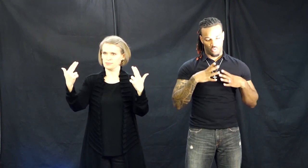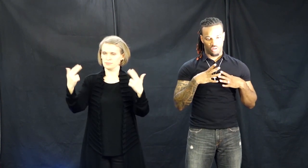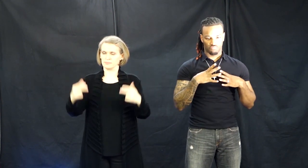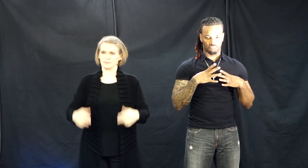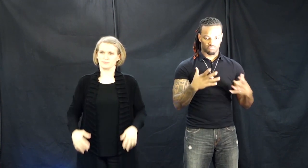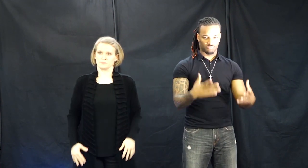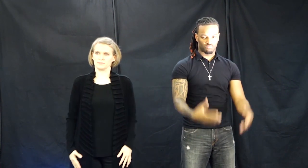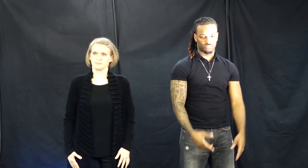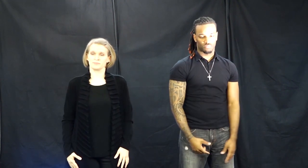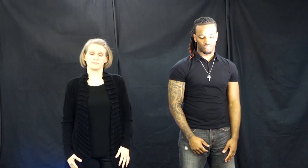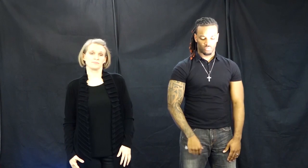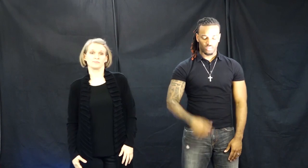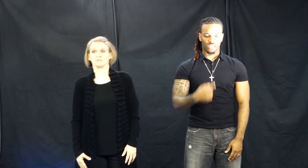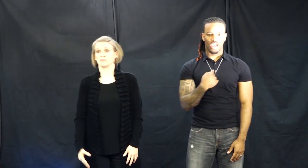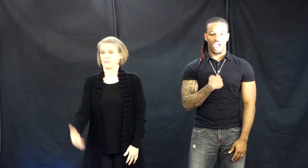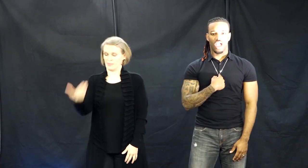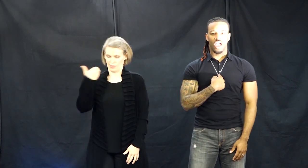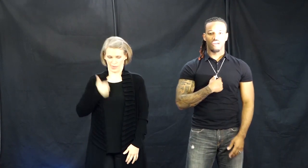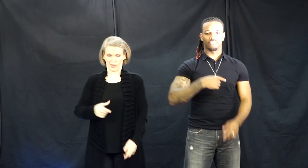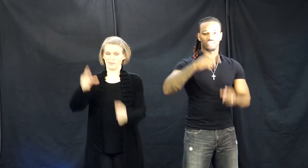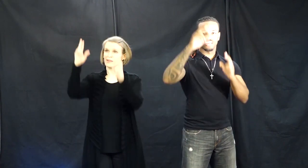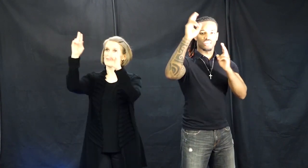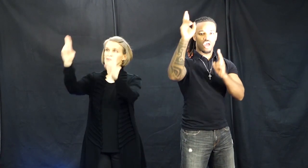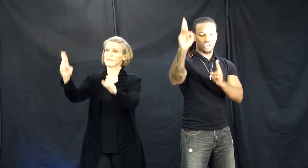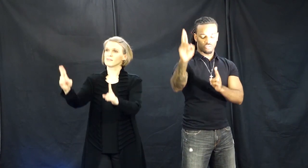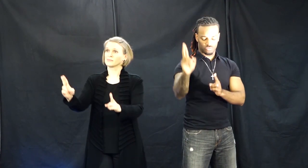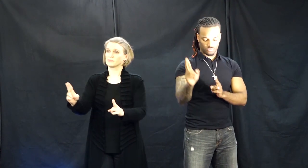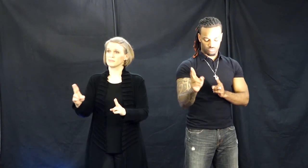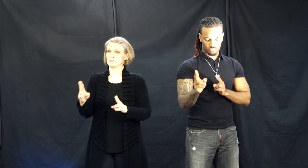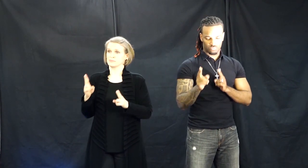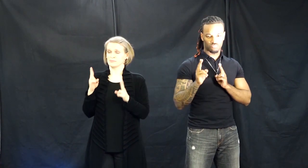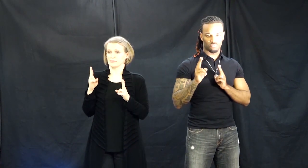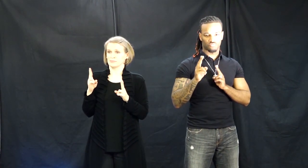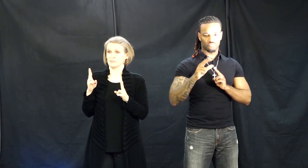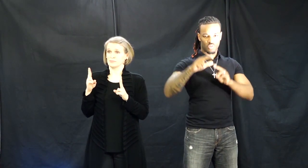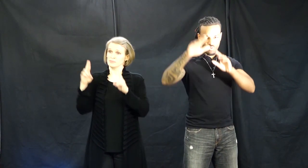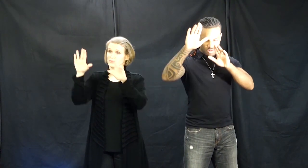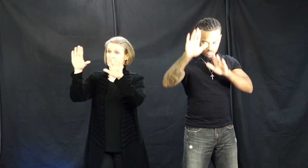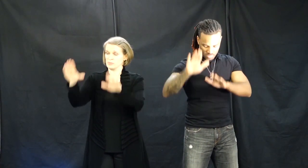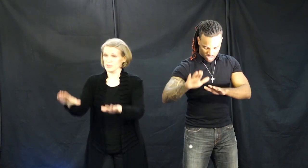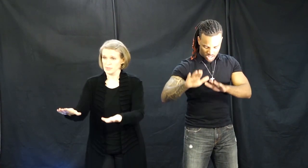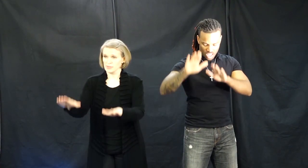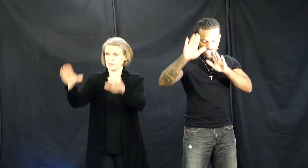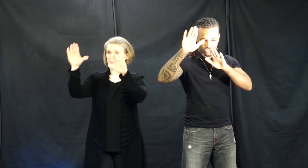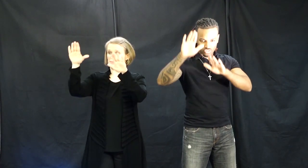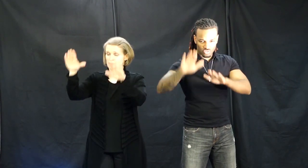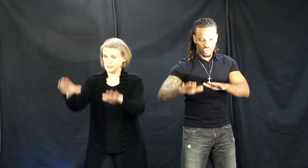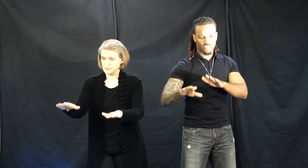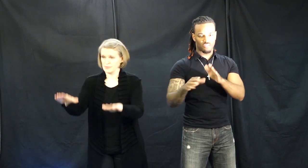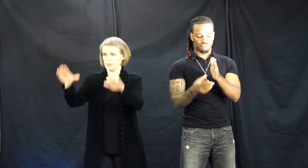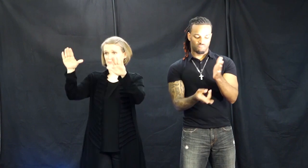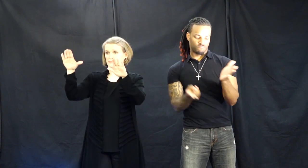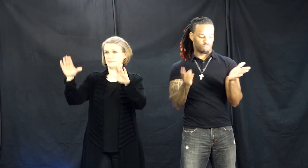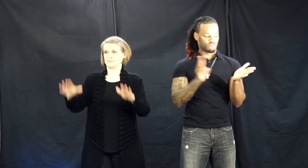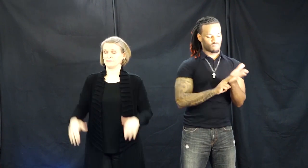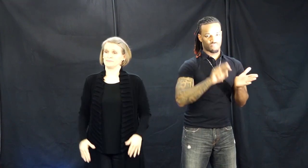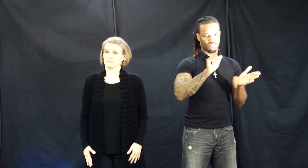on. I have the honor to be your obedient servant.